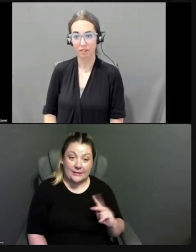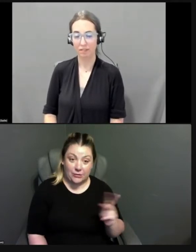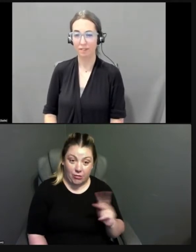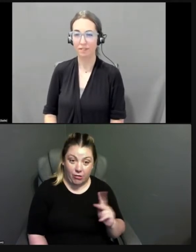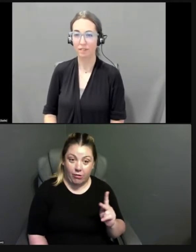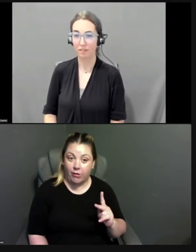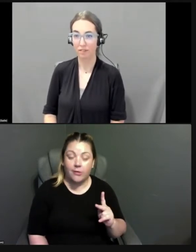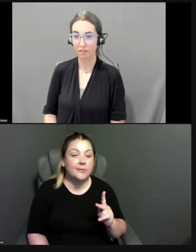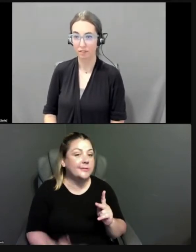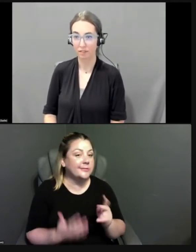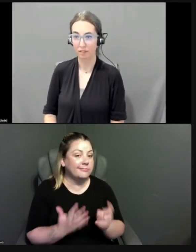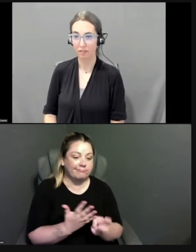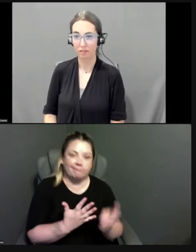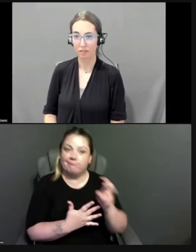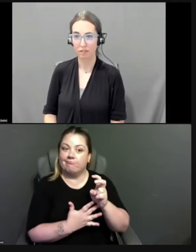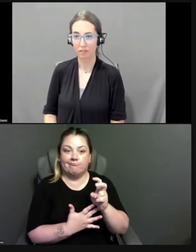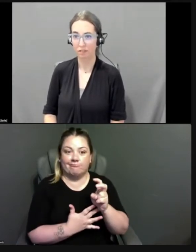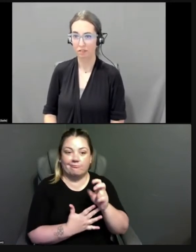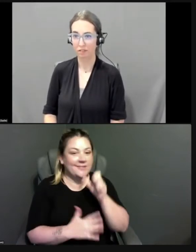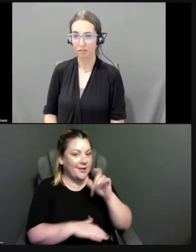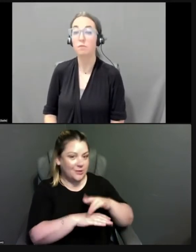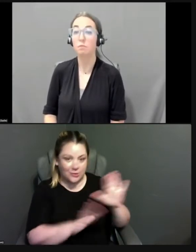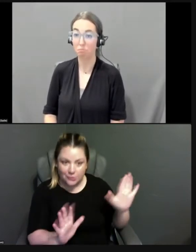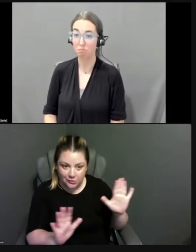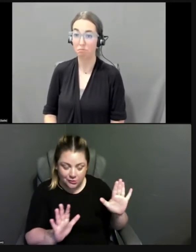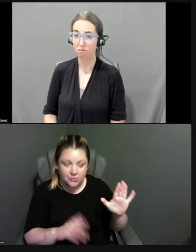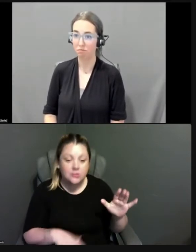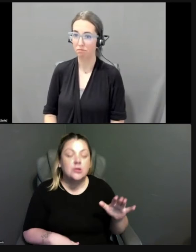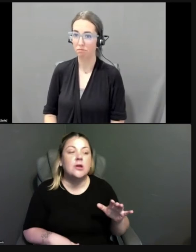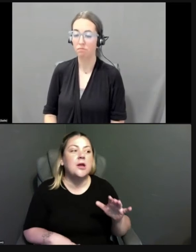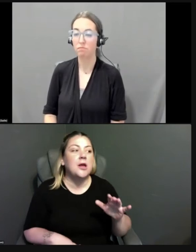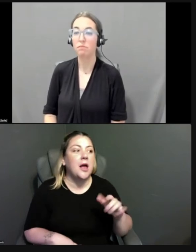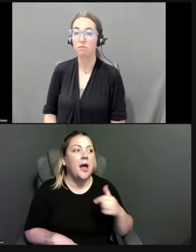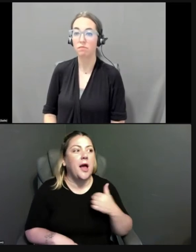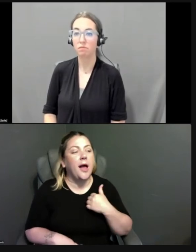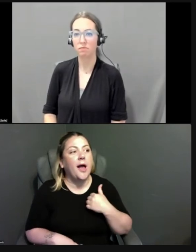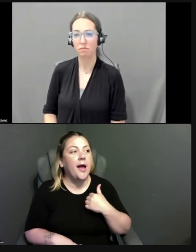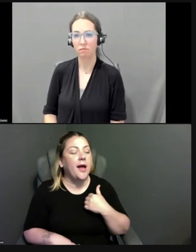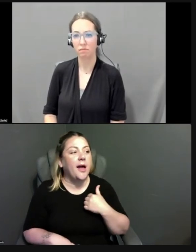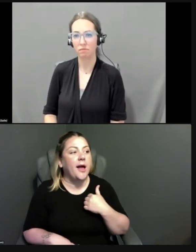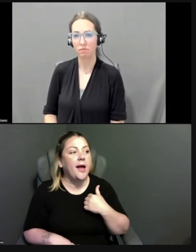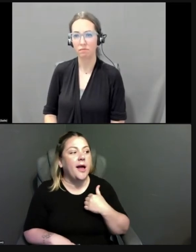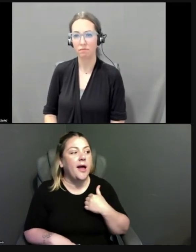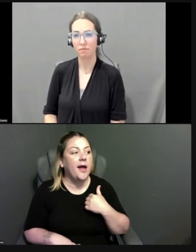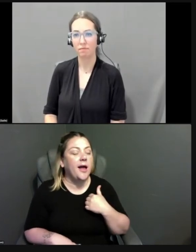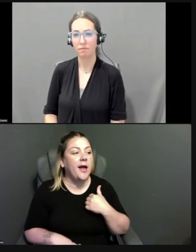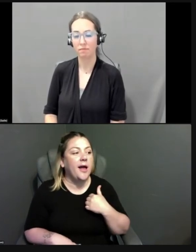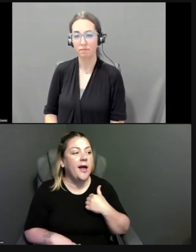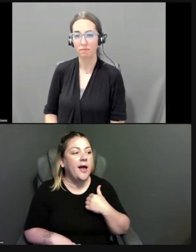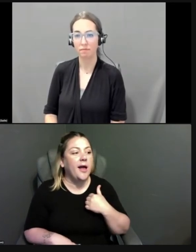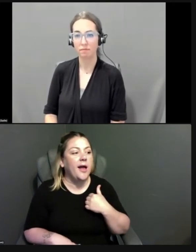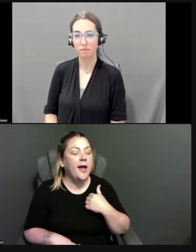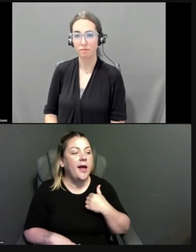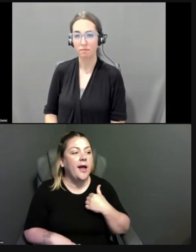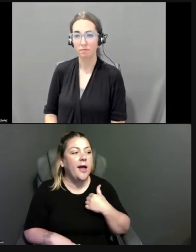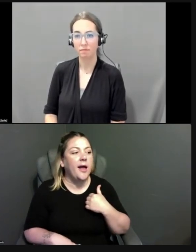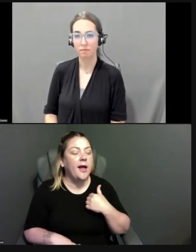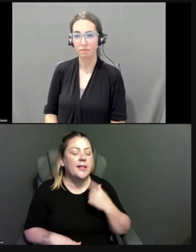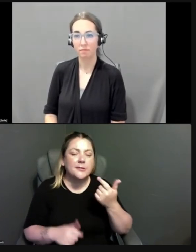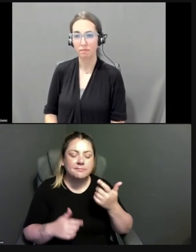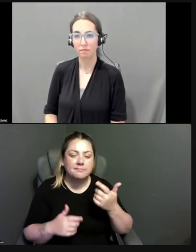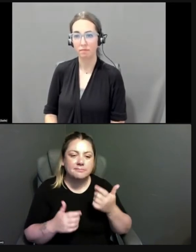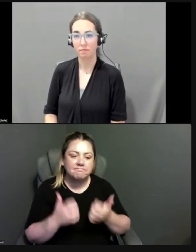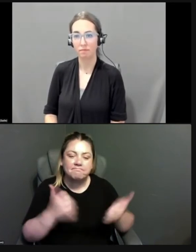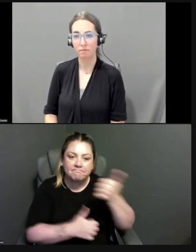part wasn't a big deal, but around 5th grade, I would say, I sort of started to notice that the kids in my